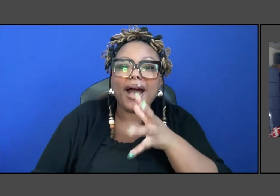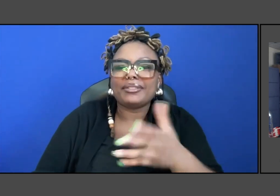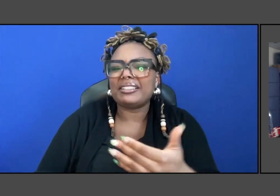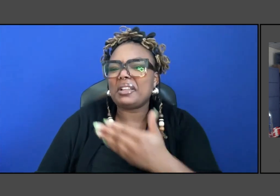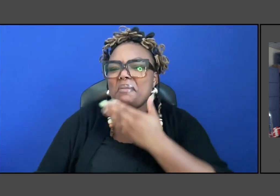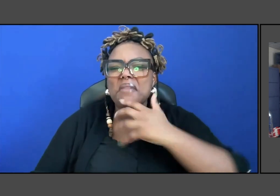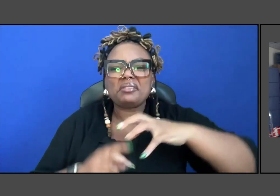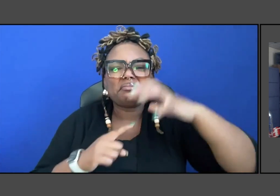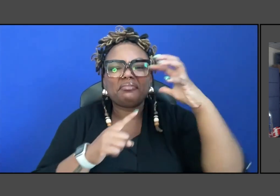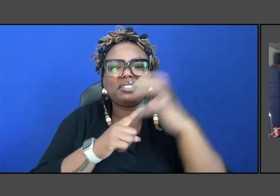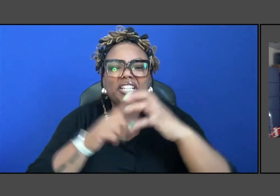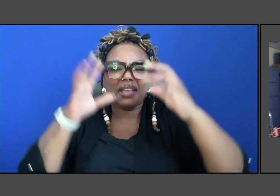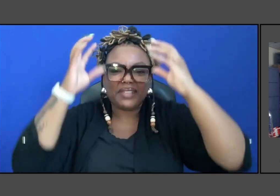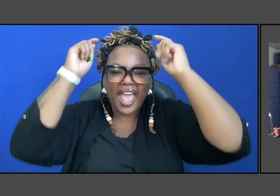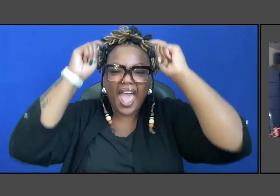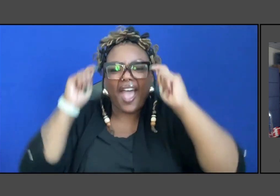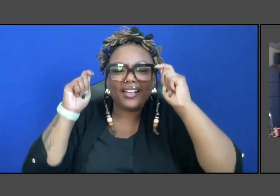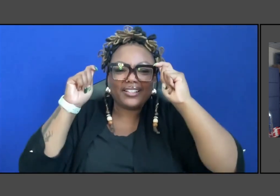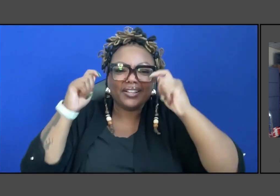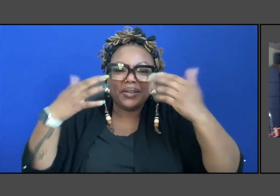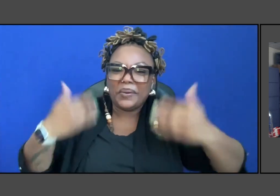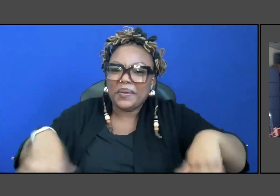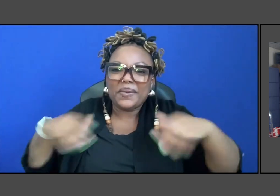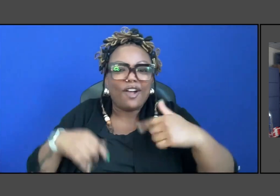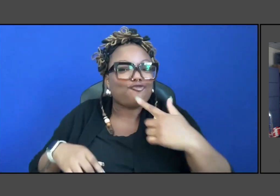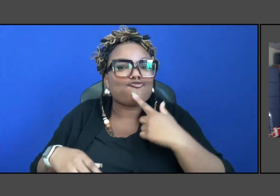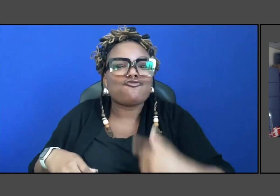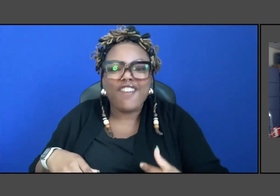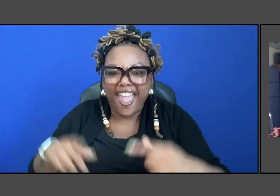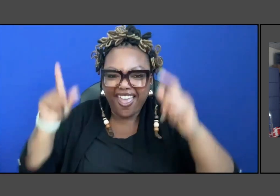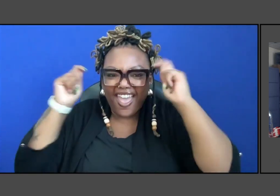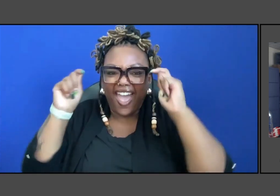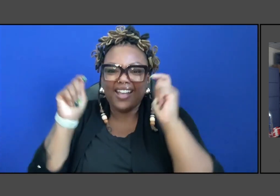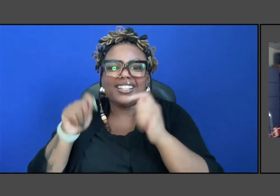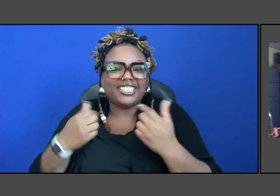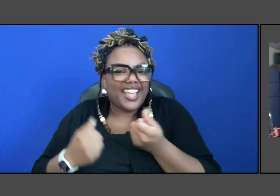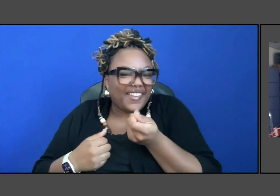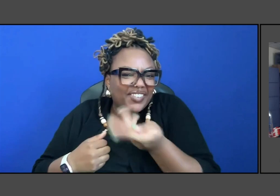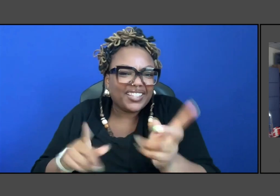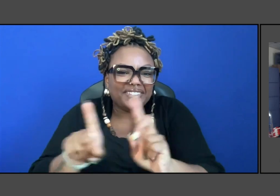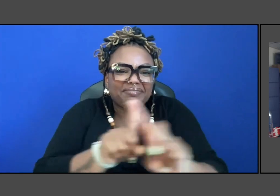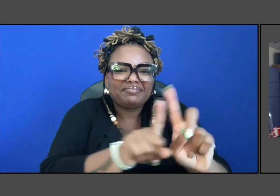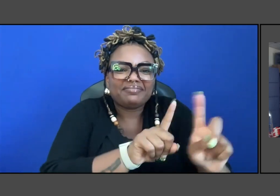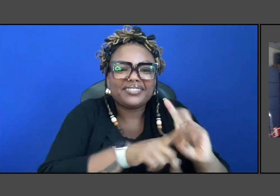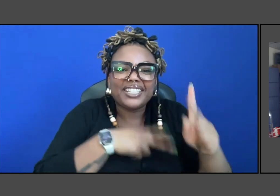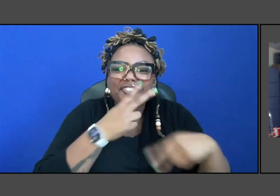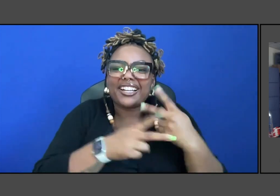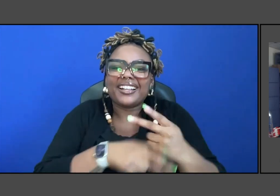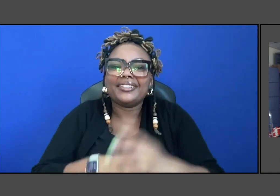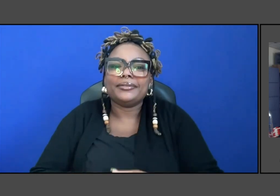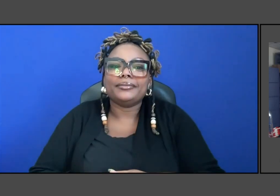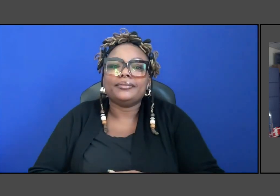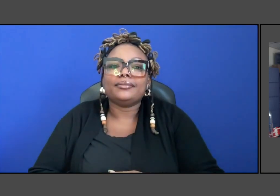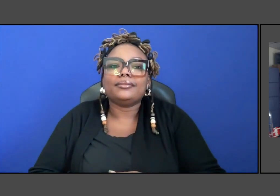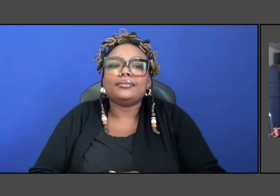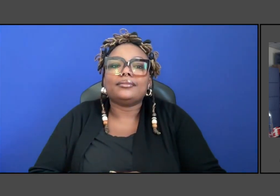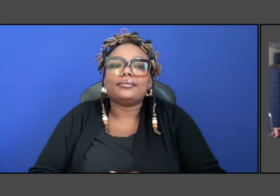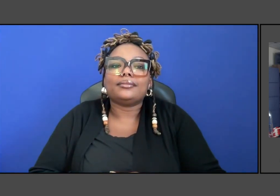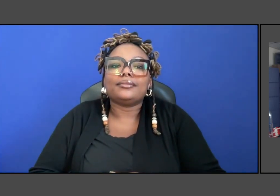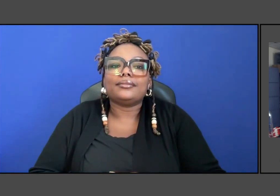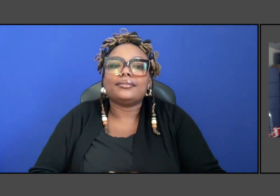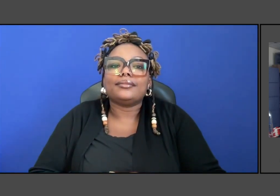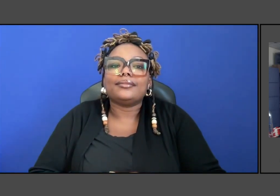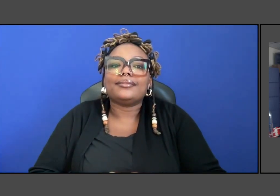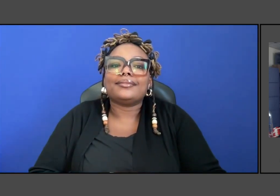has a presence. Red hats. Uh-huh. Yeah, it was like the red hats. And she gave you your chops.